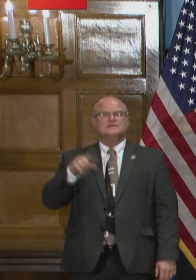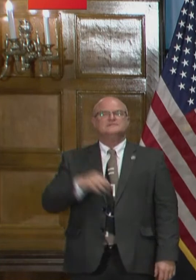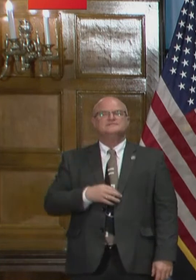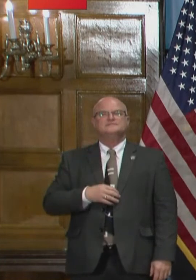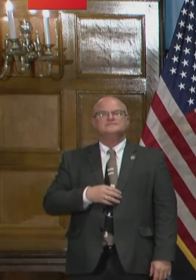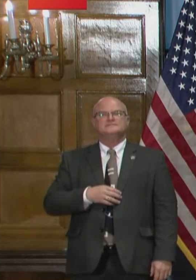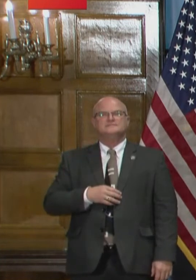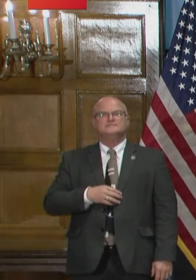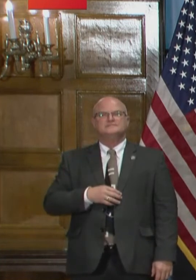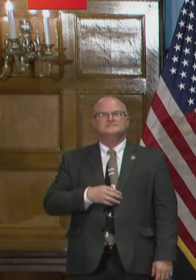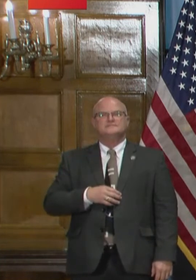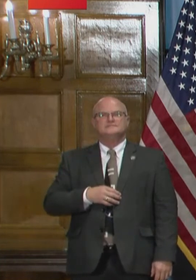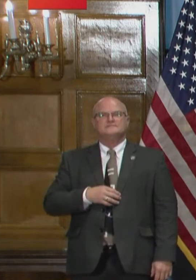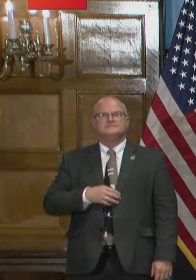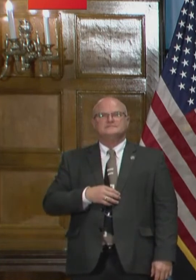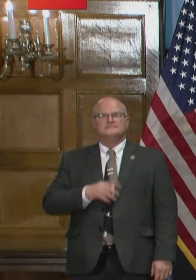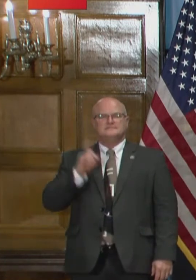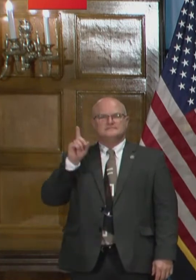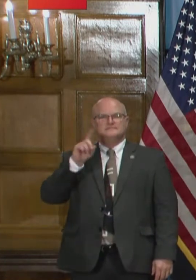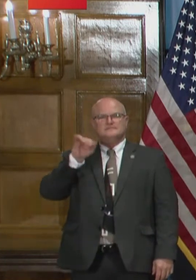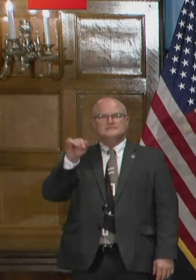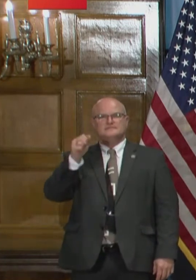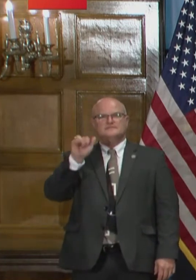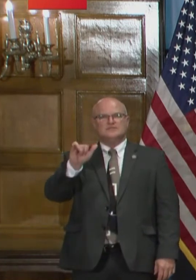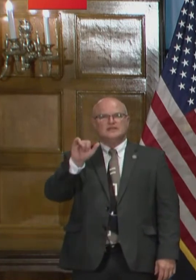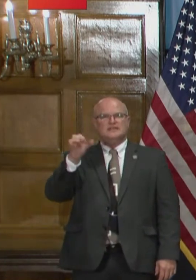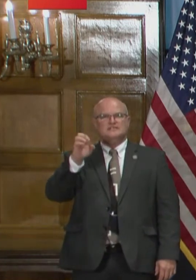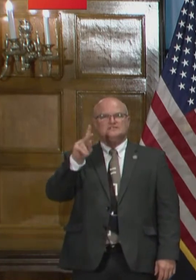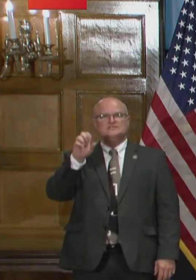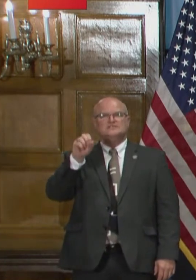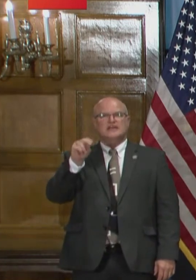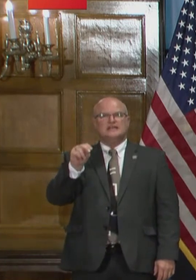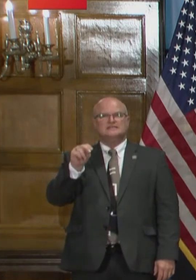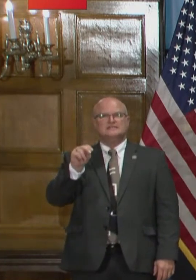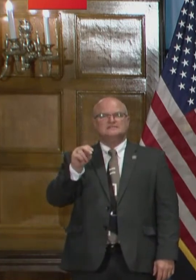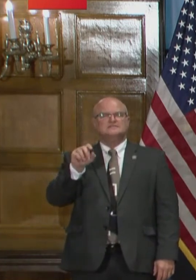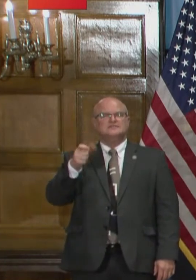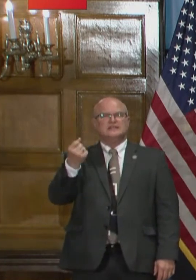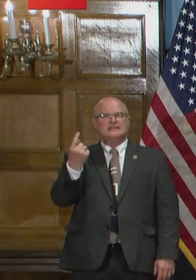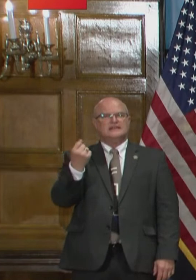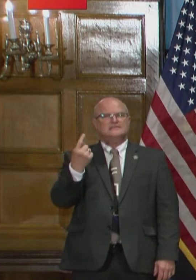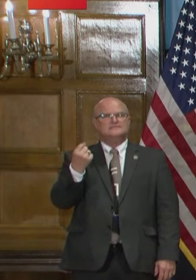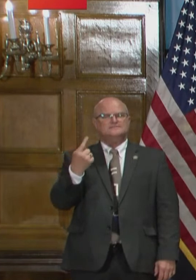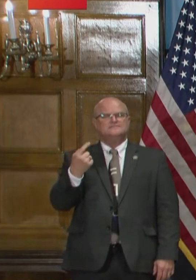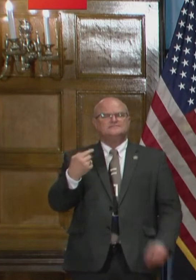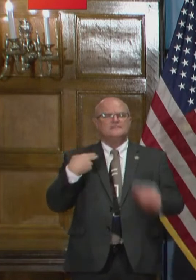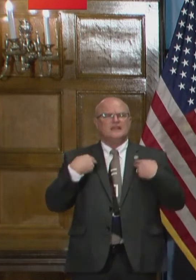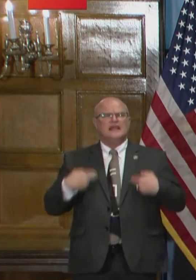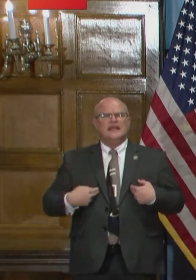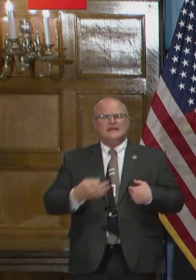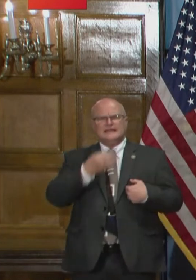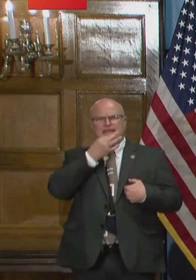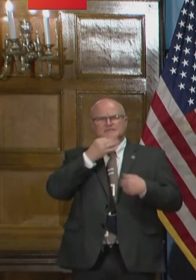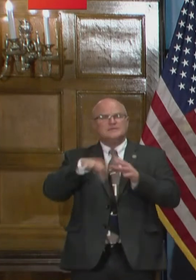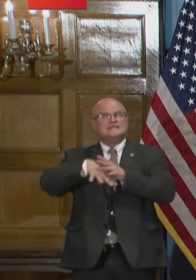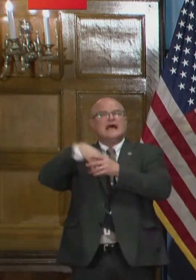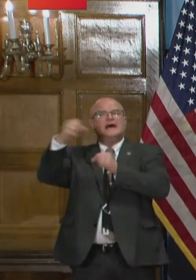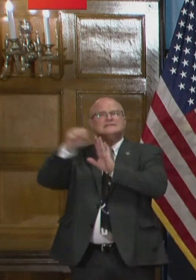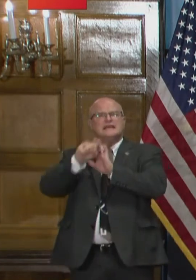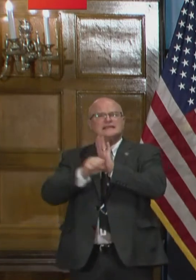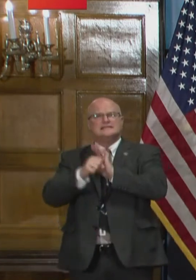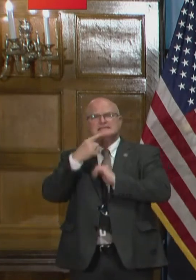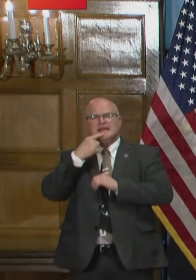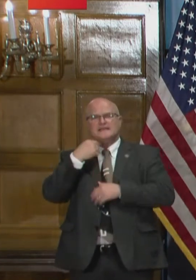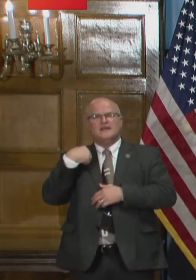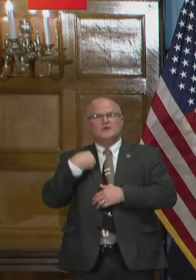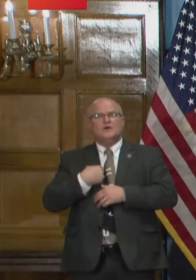Governor, this is Jay Jackson, THB 11. Health experts outside the state are starting to say that wearing